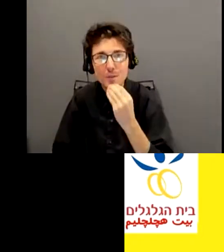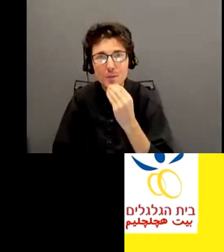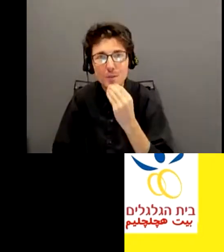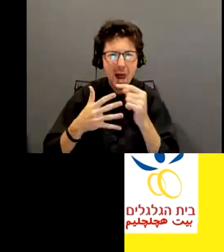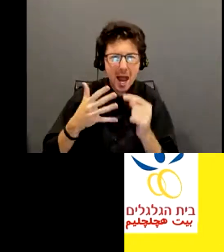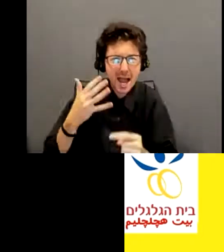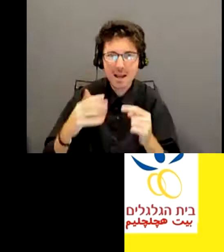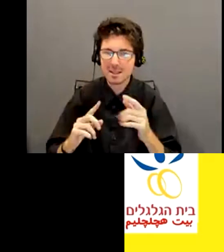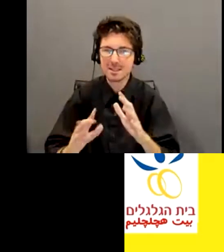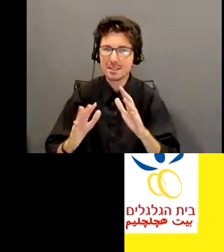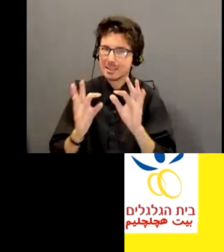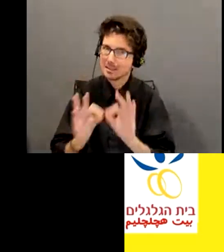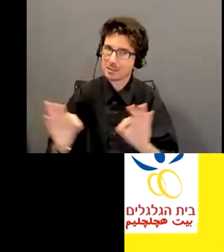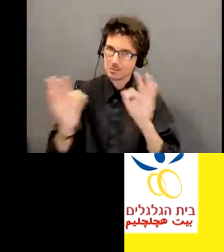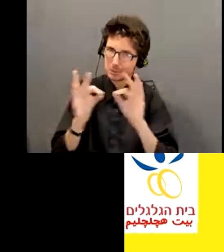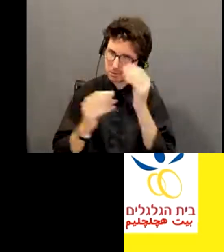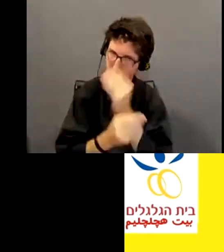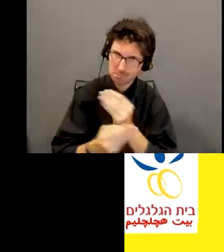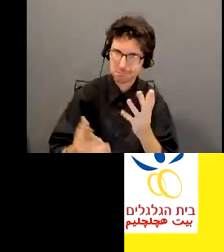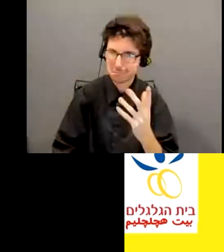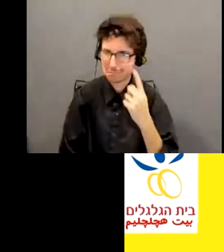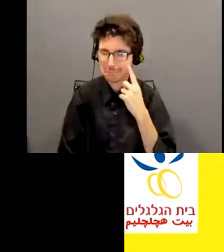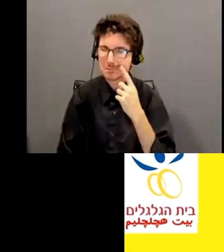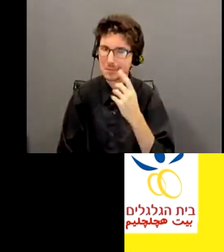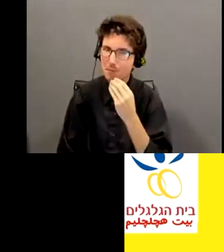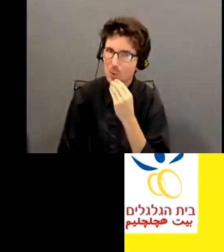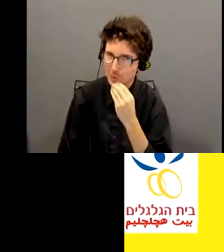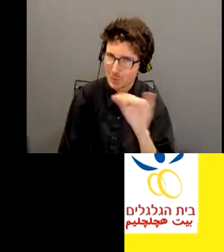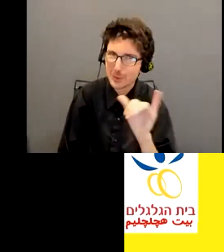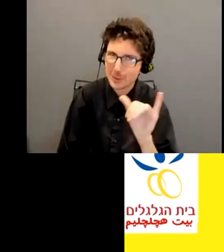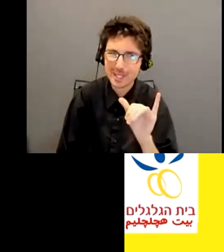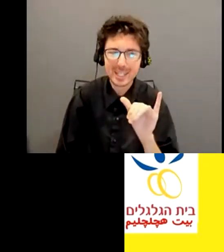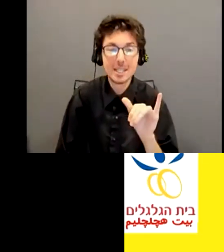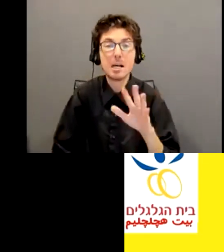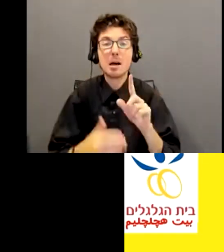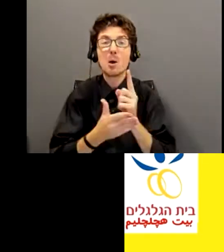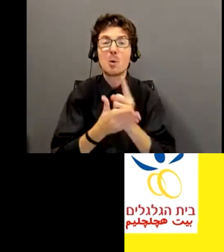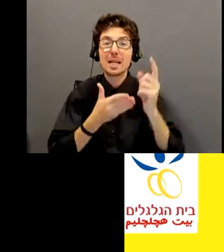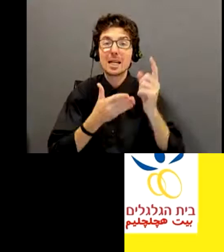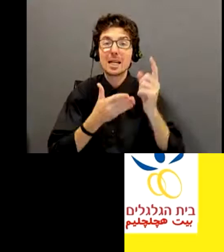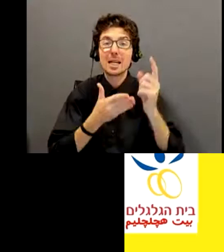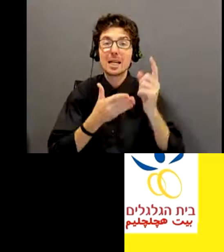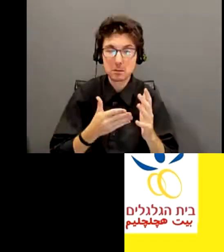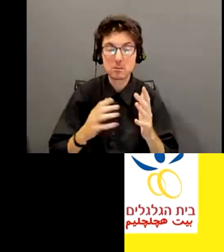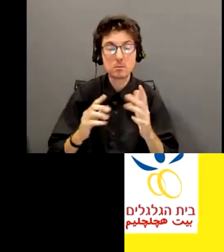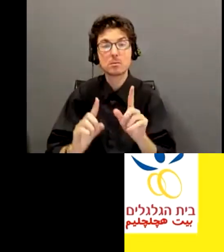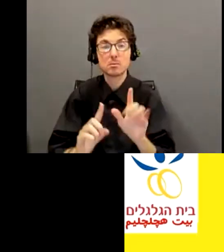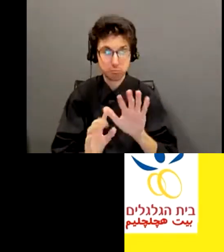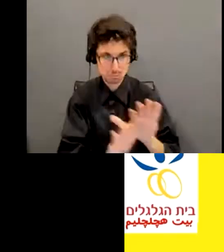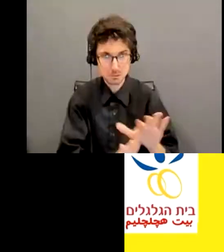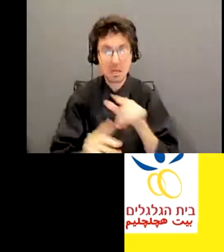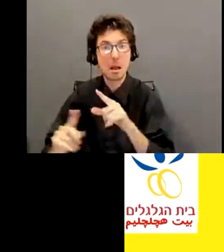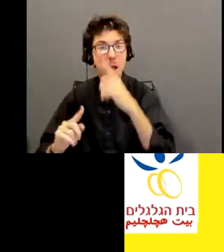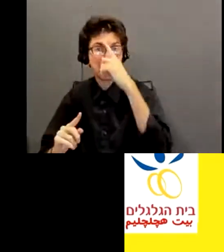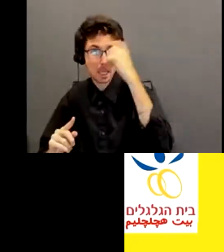say. And except the weekends, we are also having a summer camp, which